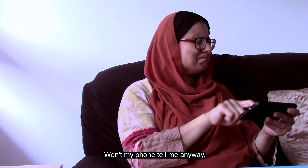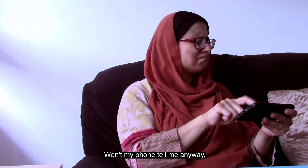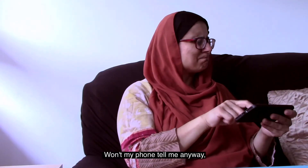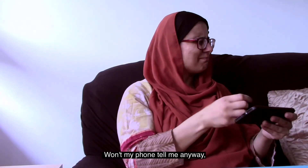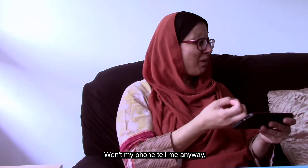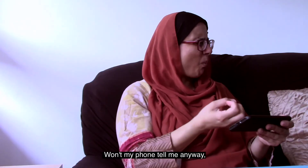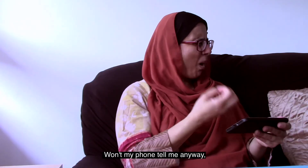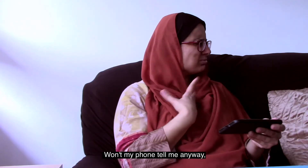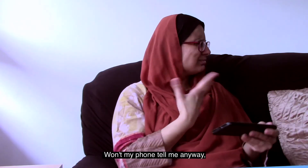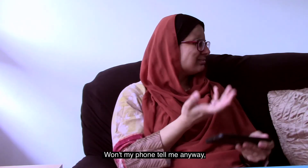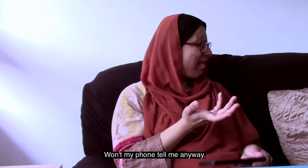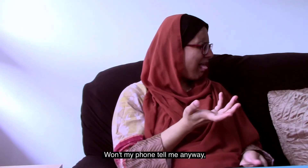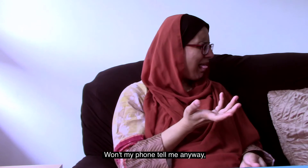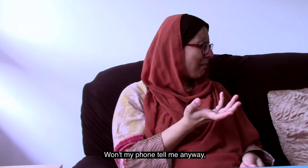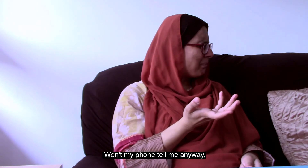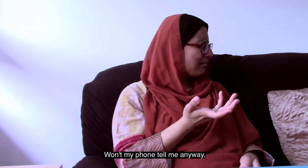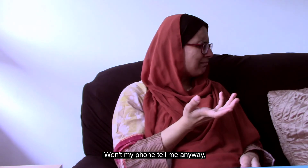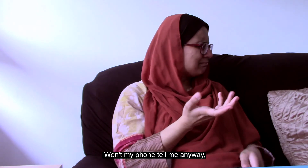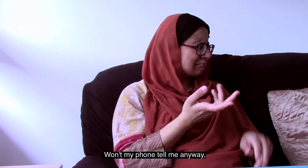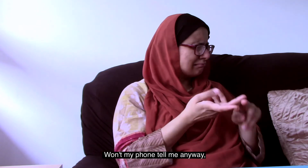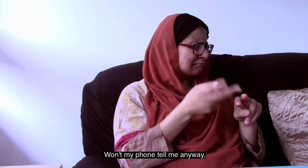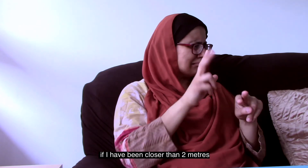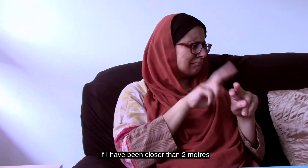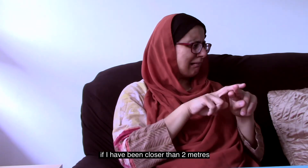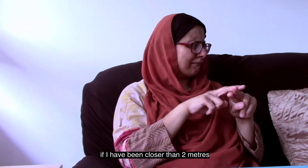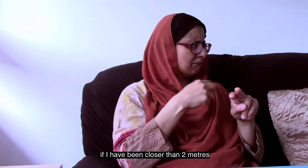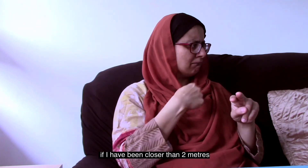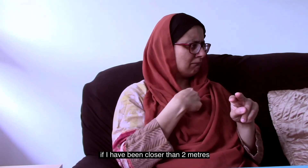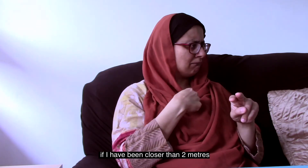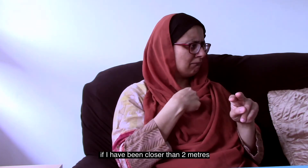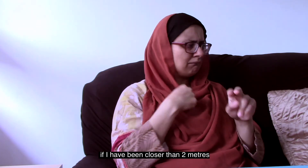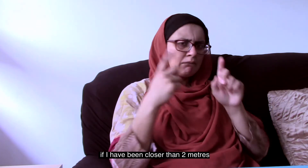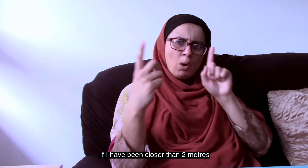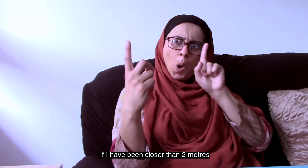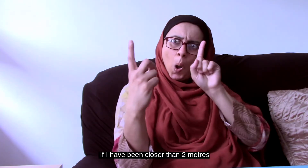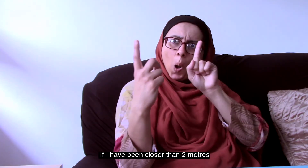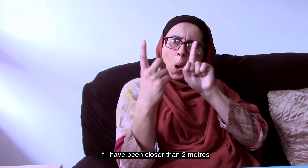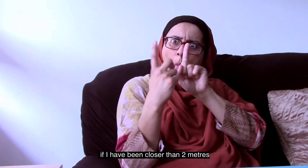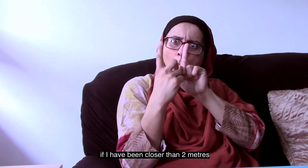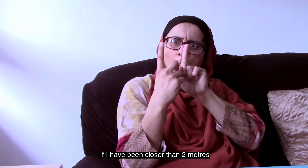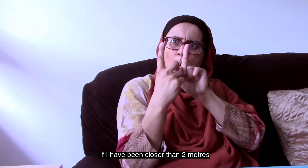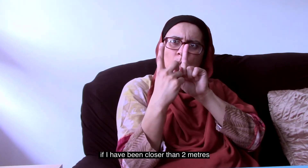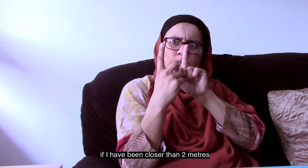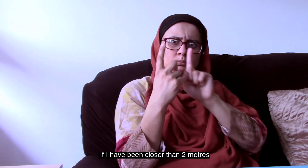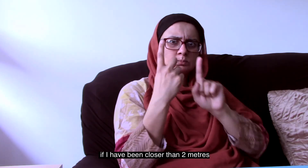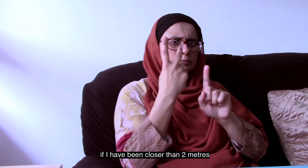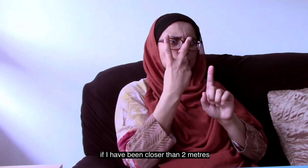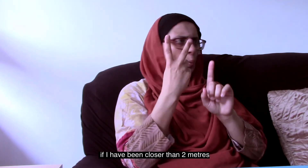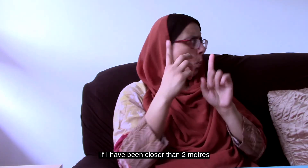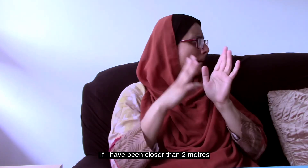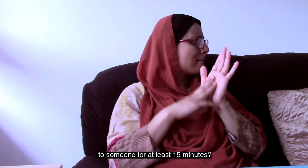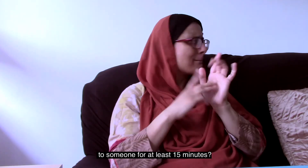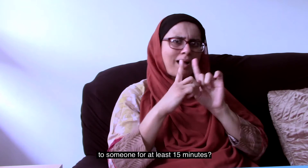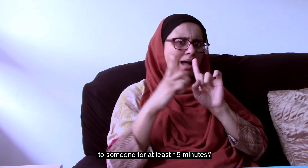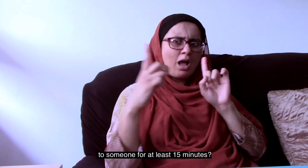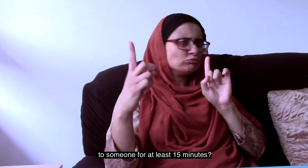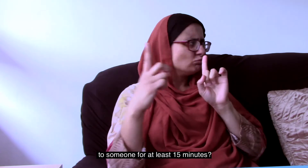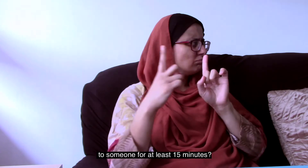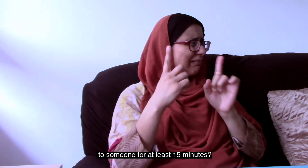Won't my phone tell me anyway if I had been closer than 2 meters to someone for at least